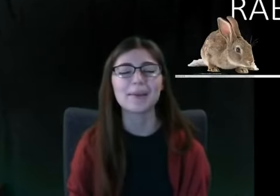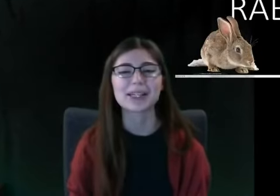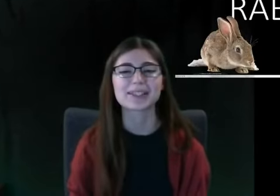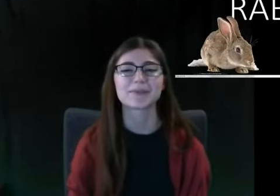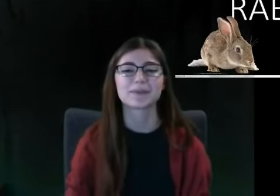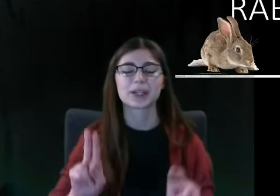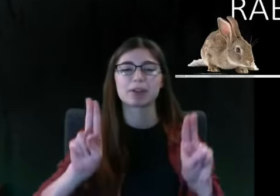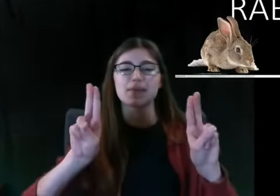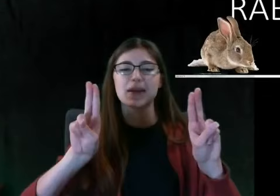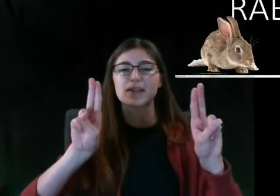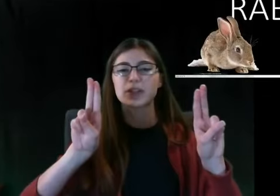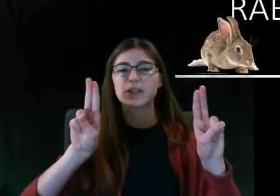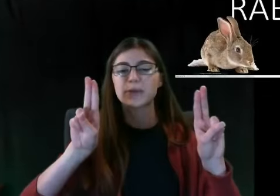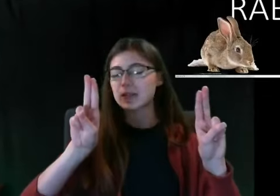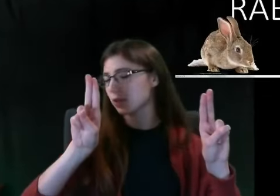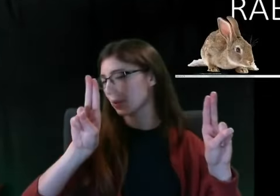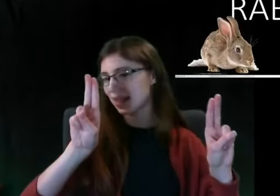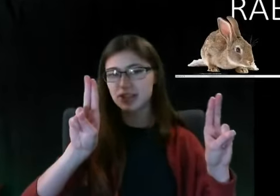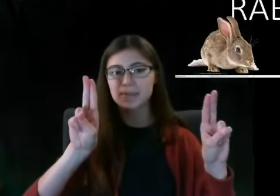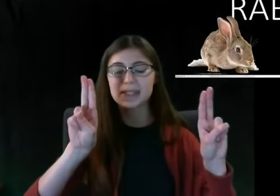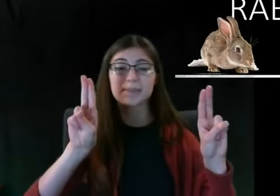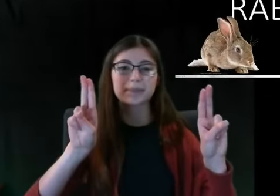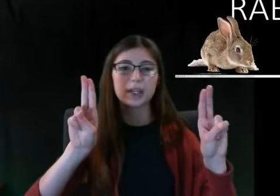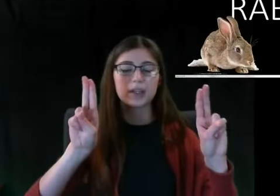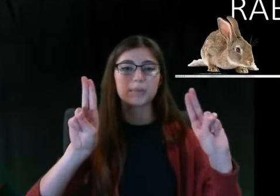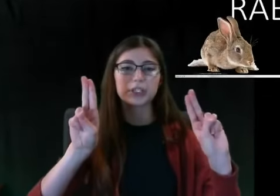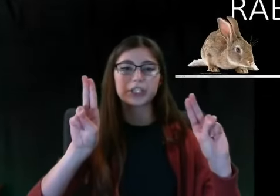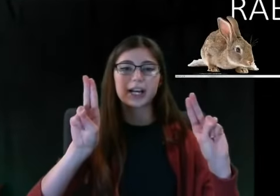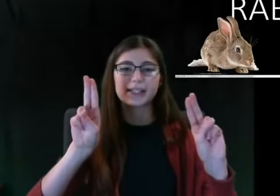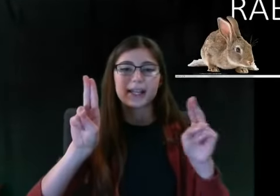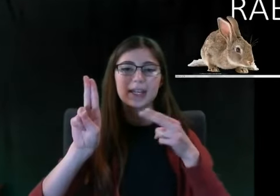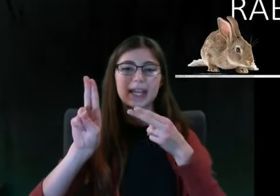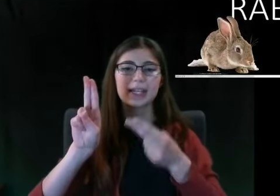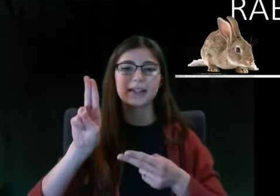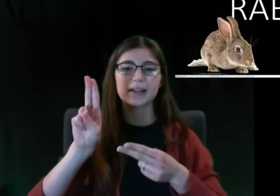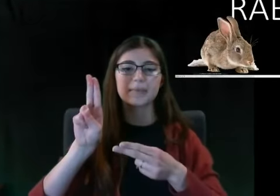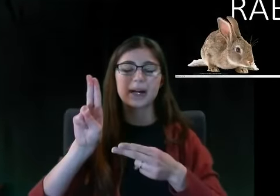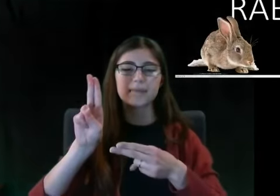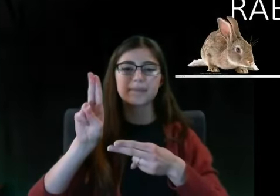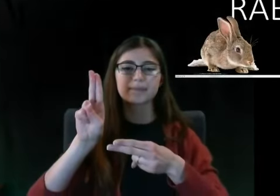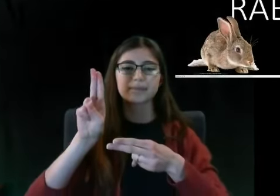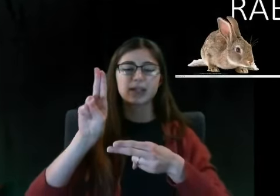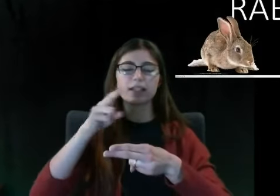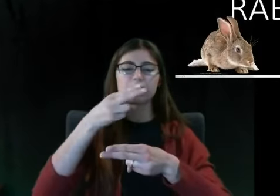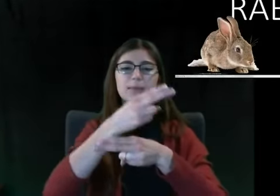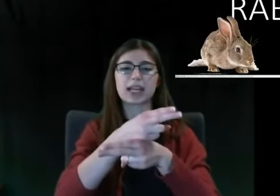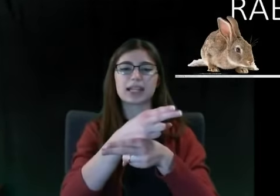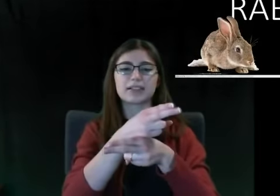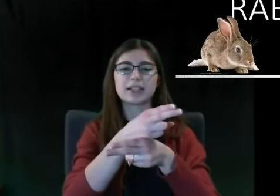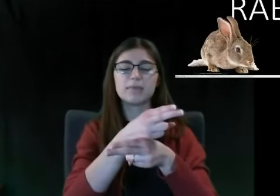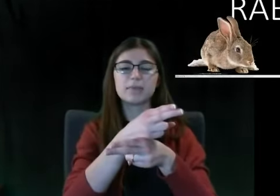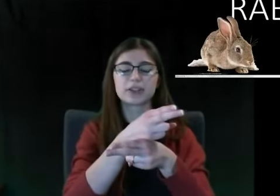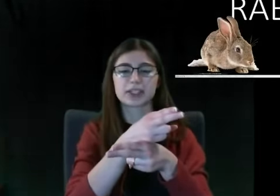Rabbit. You're going to make two U hand shapes. Put your non-dominant hand on the bottom and your dominant hand on top, just like